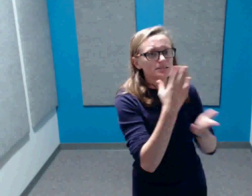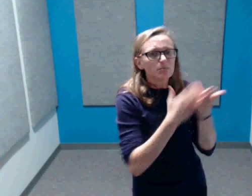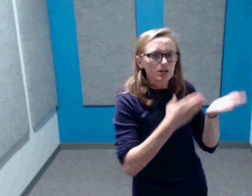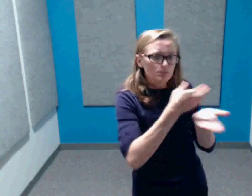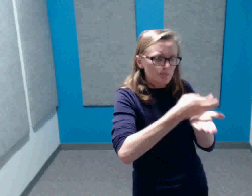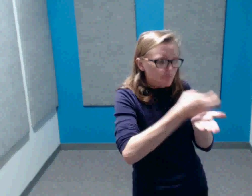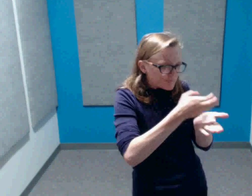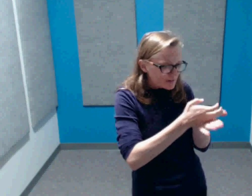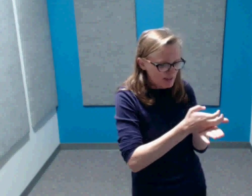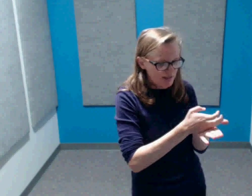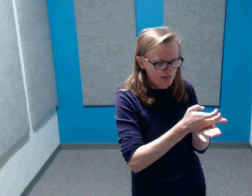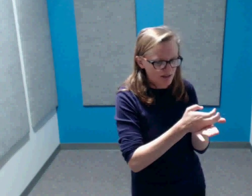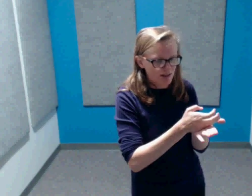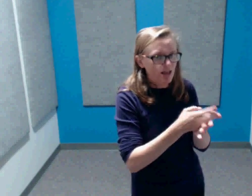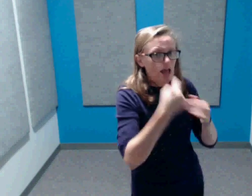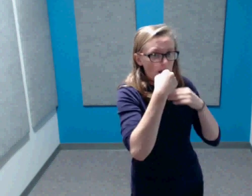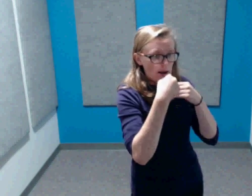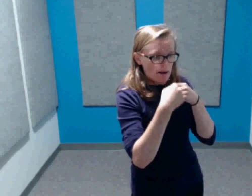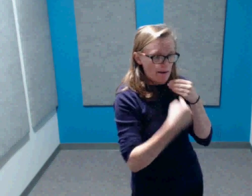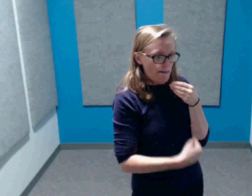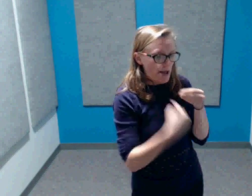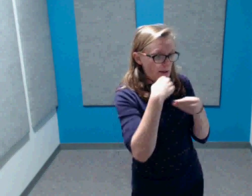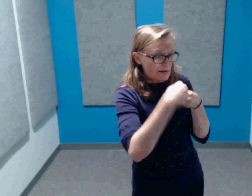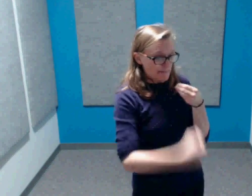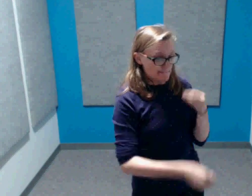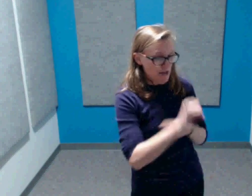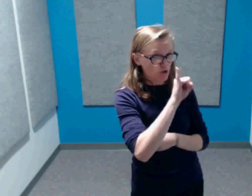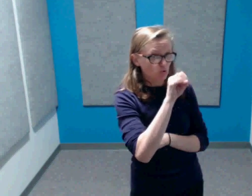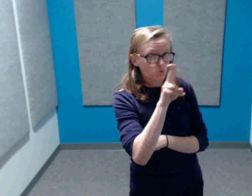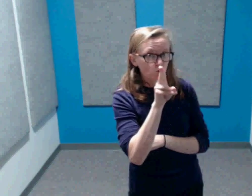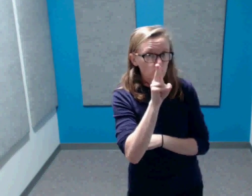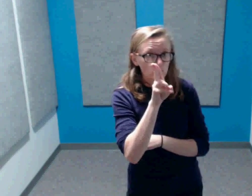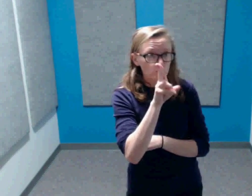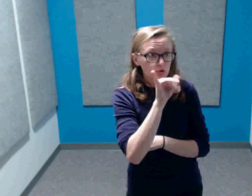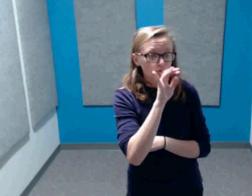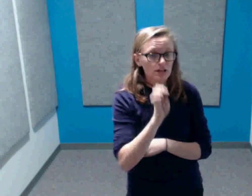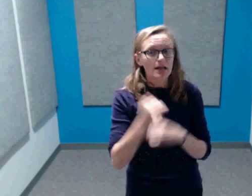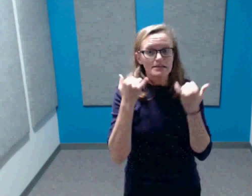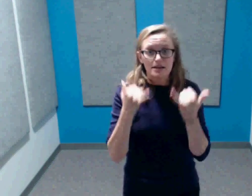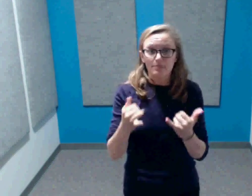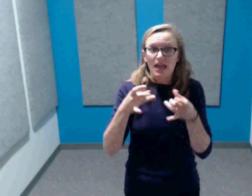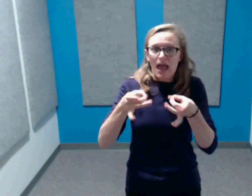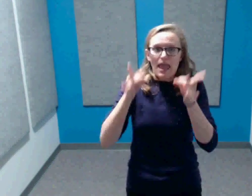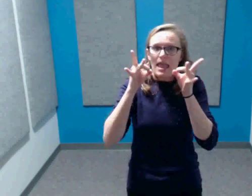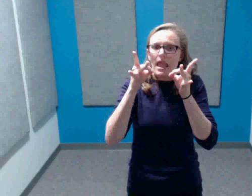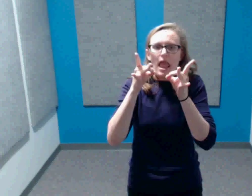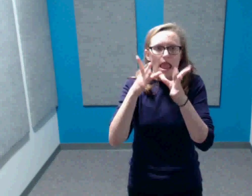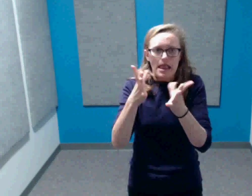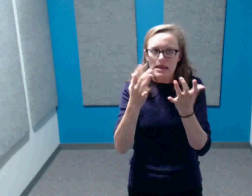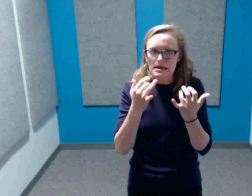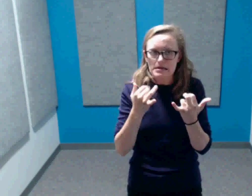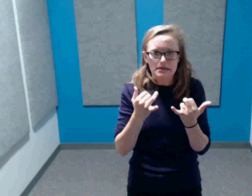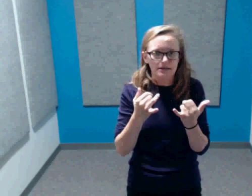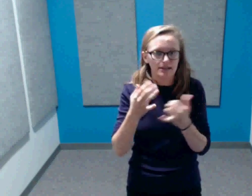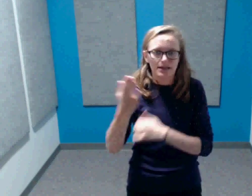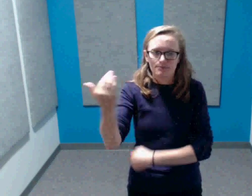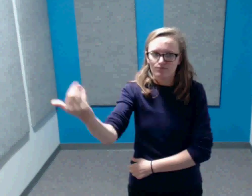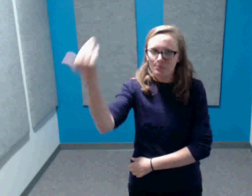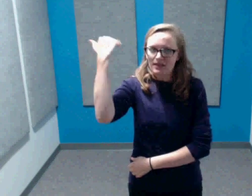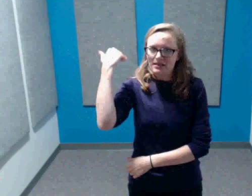that can of tomato juice. Now, folks, I hated tomato juice then. I'll hate it worse now. Did you know that